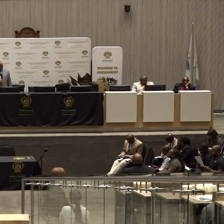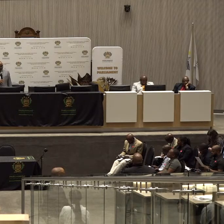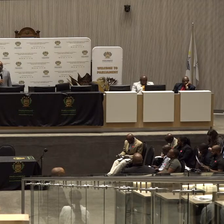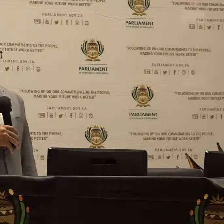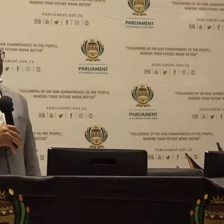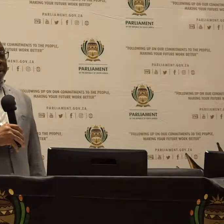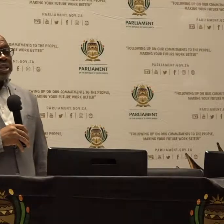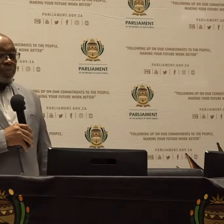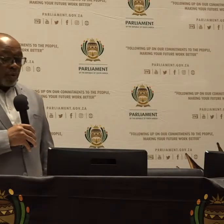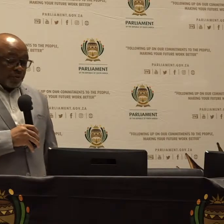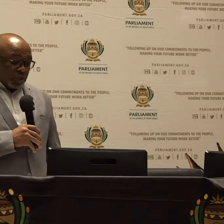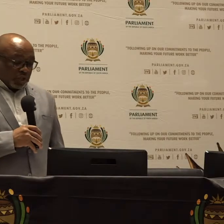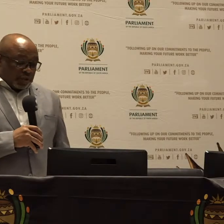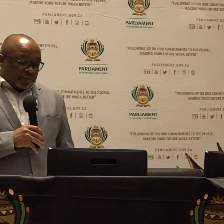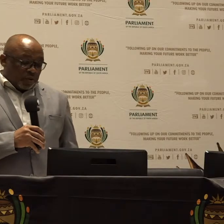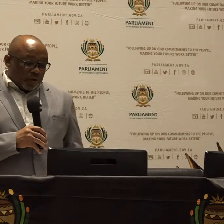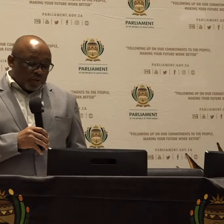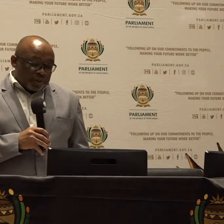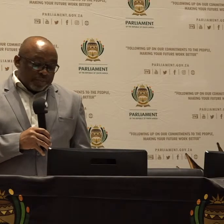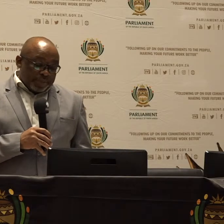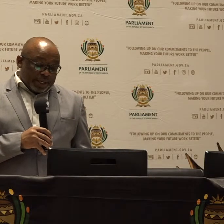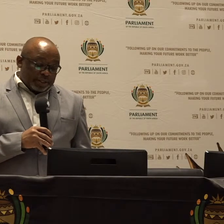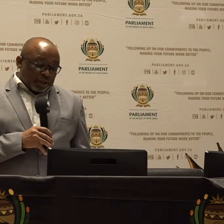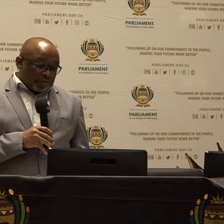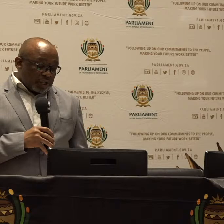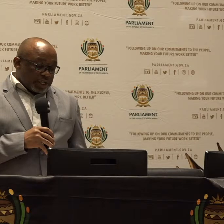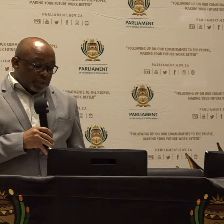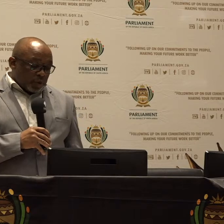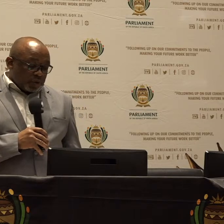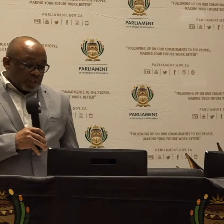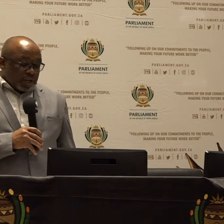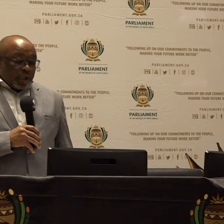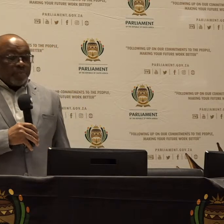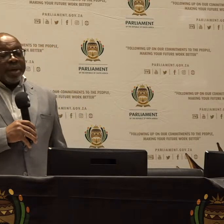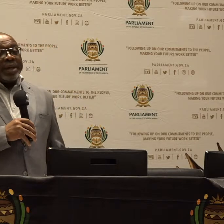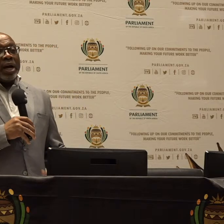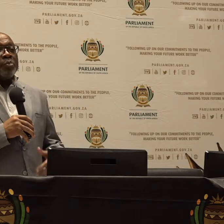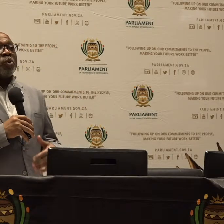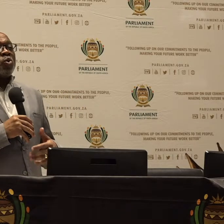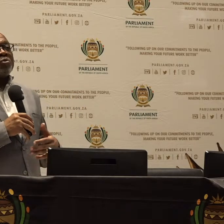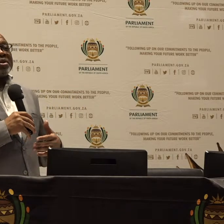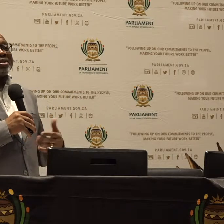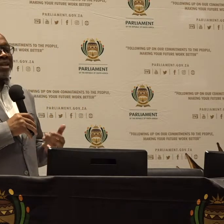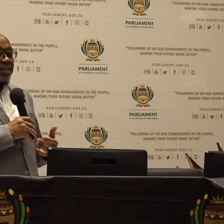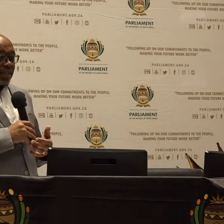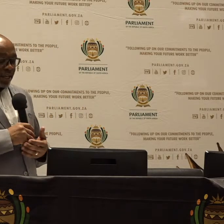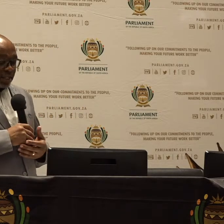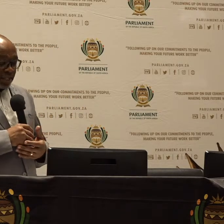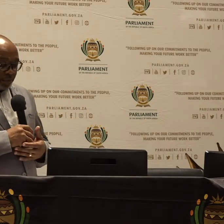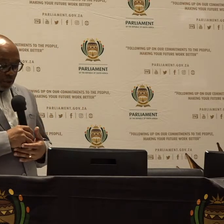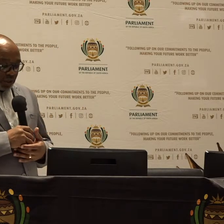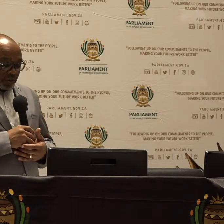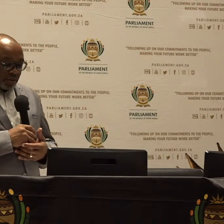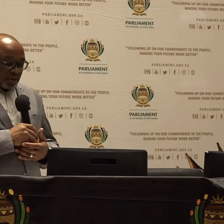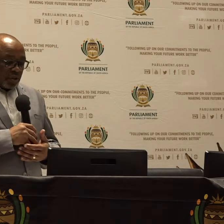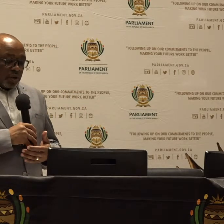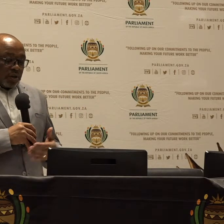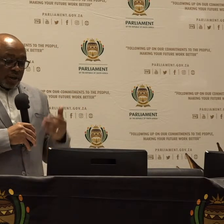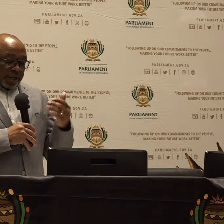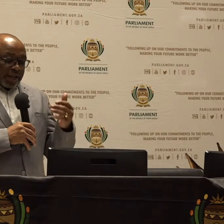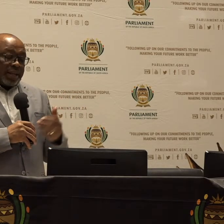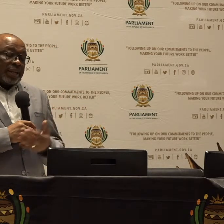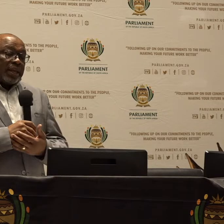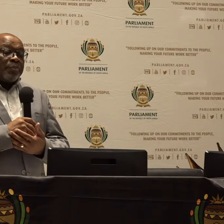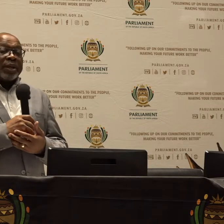Clause 4 makes provision for the minister of Transport May approve certain exemptions